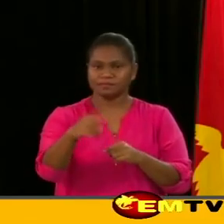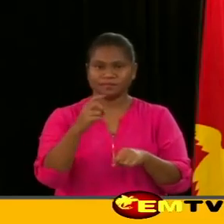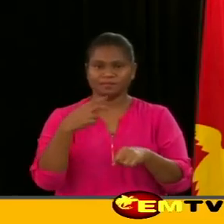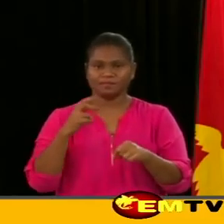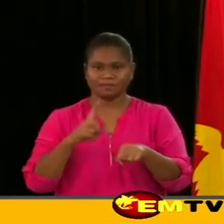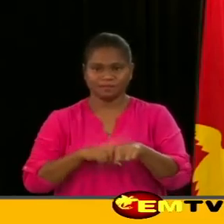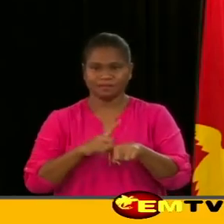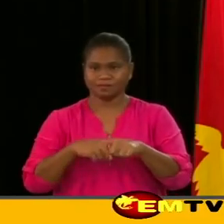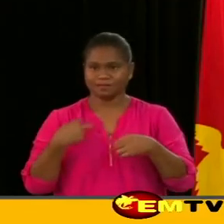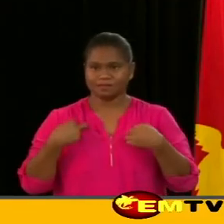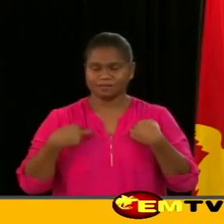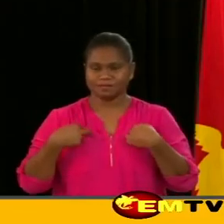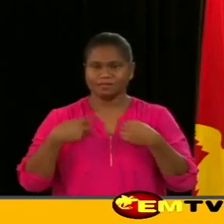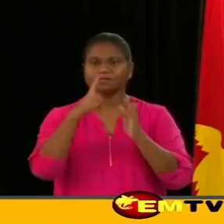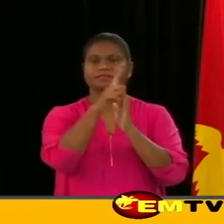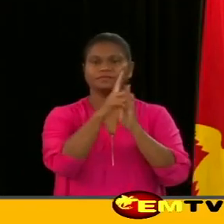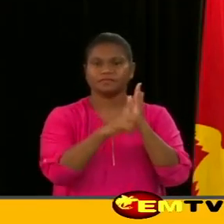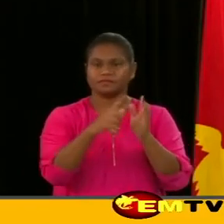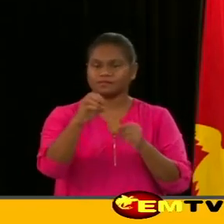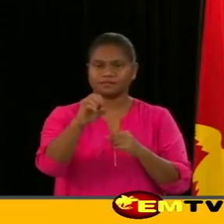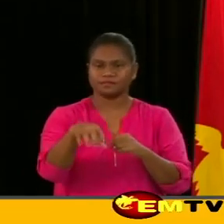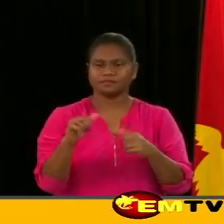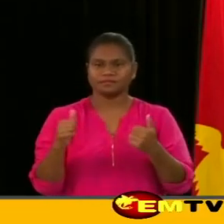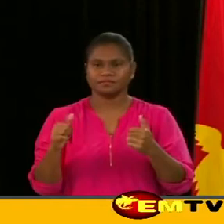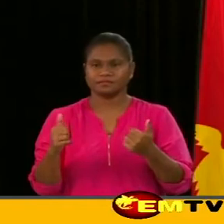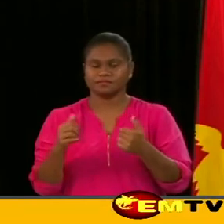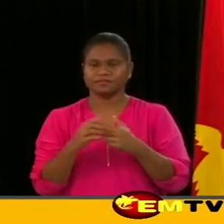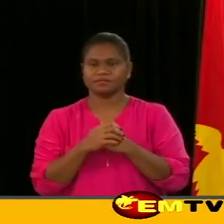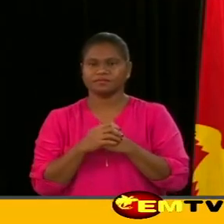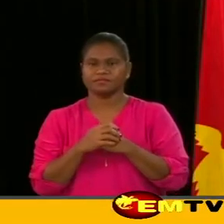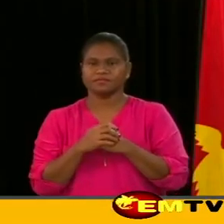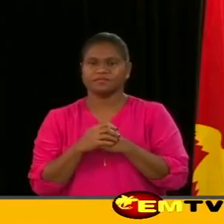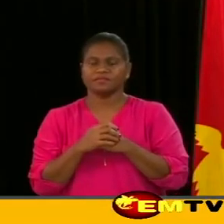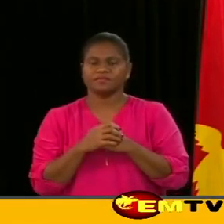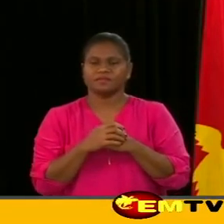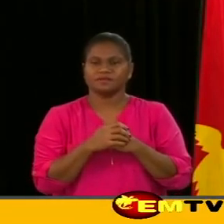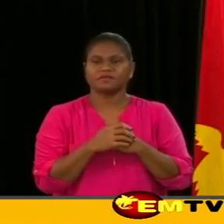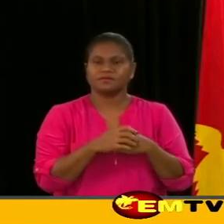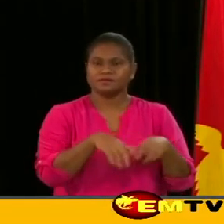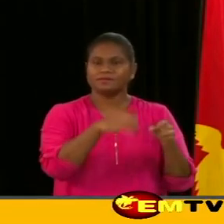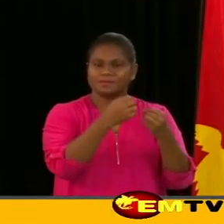orders basically have a sunset clause, and that sunset clause is when the actual SOE